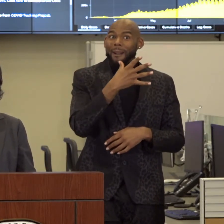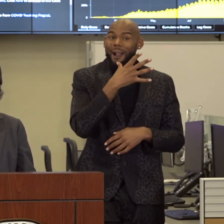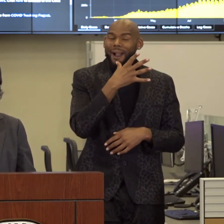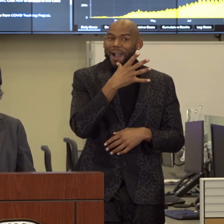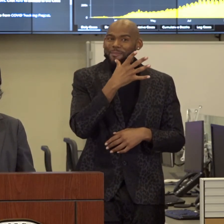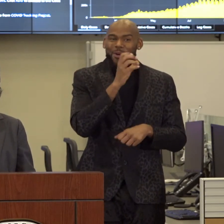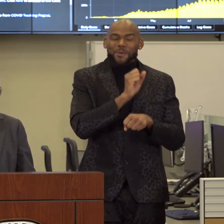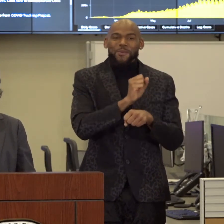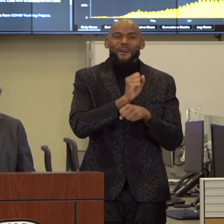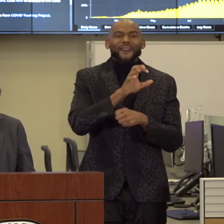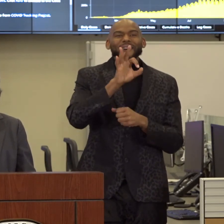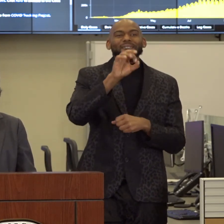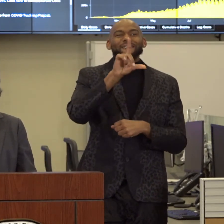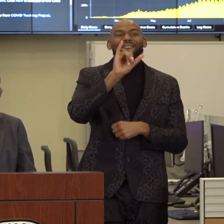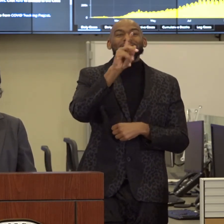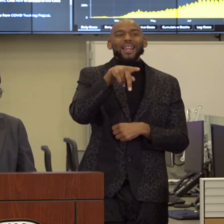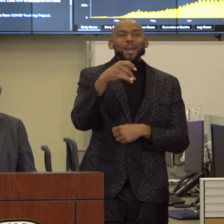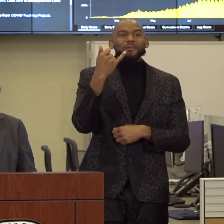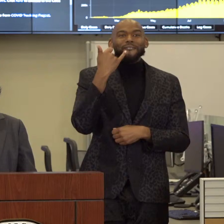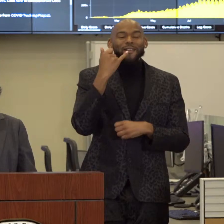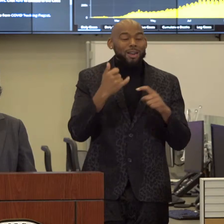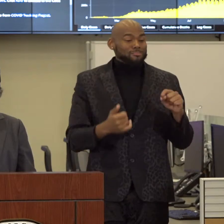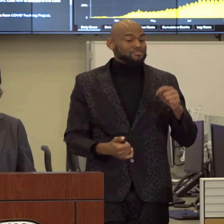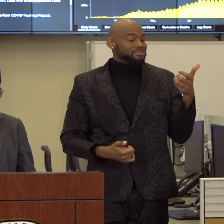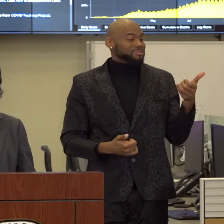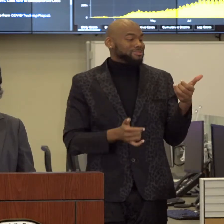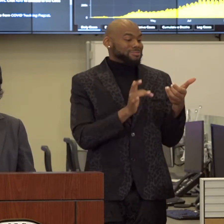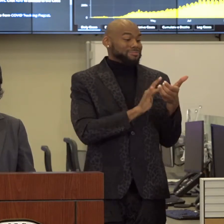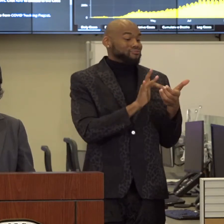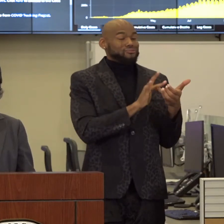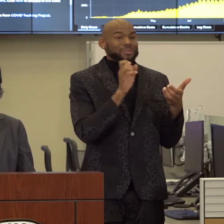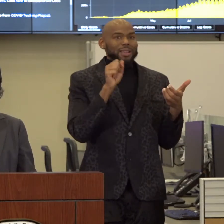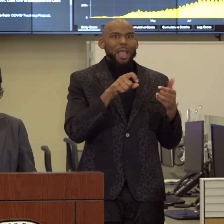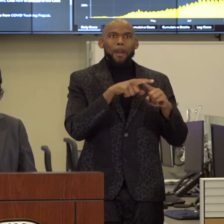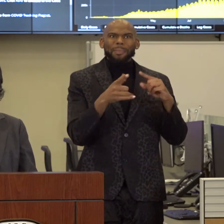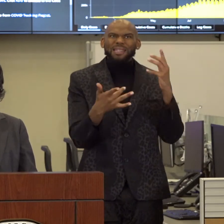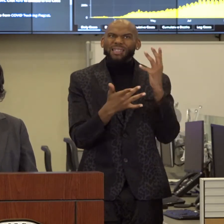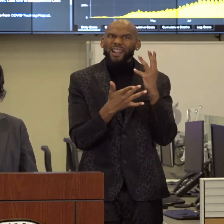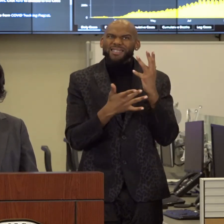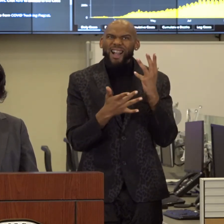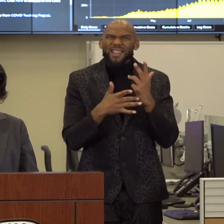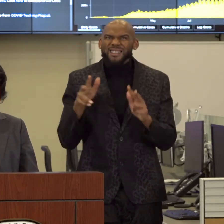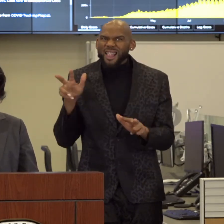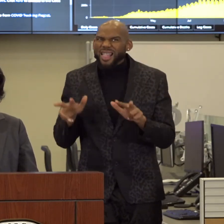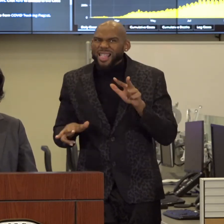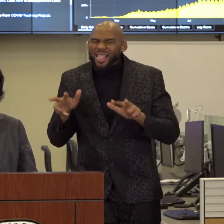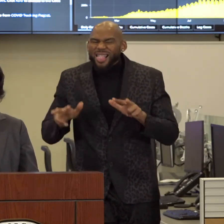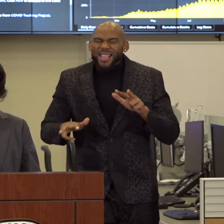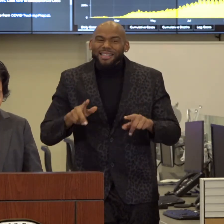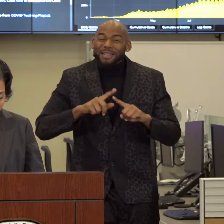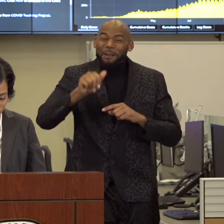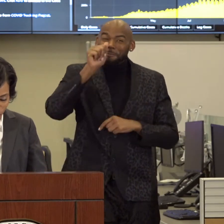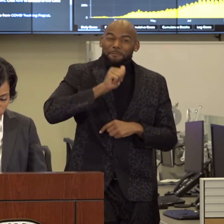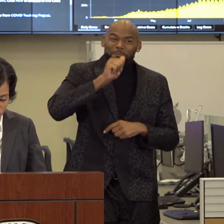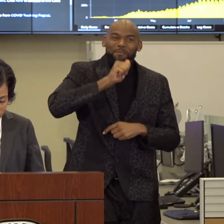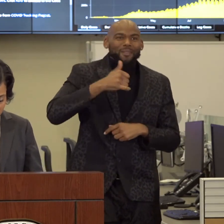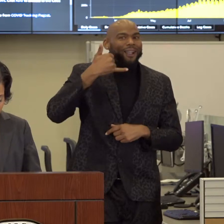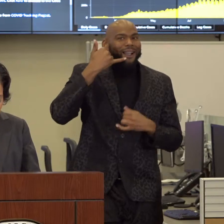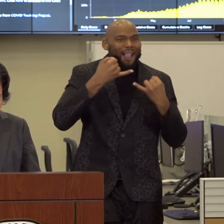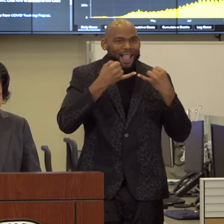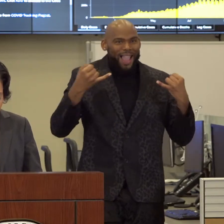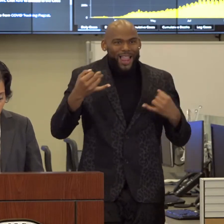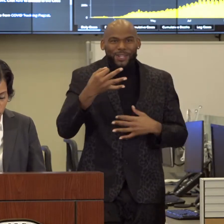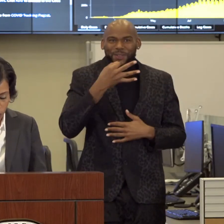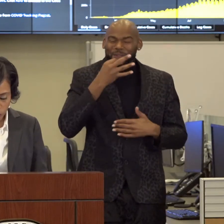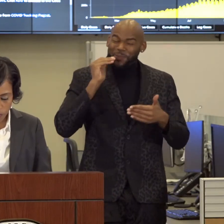than anybody I can remember, but does not do great with technology. So hang on, the hotline is coming and will be ready for you on